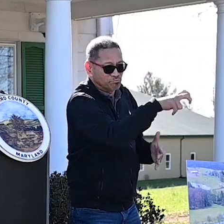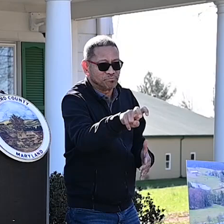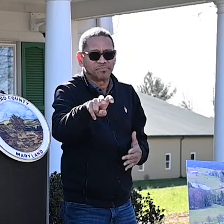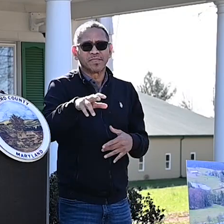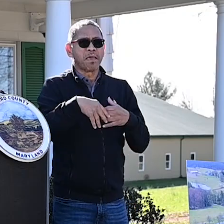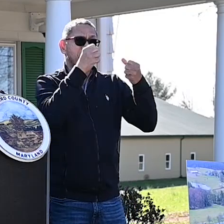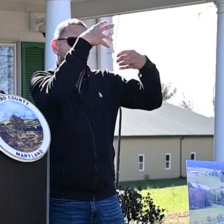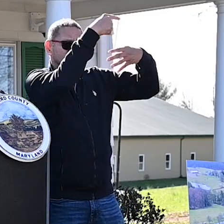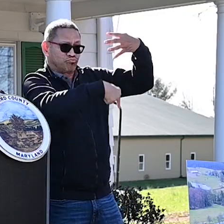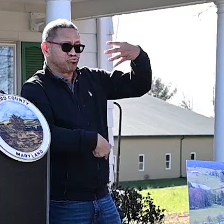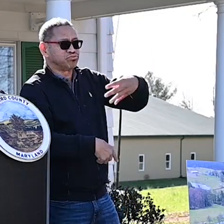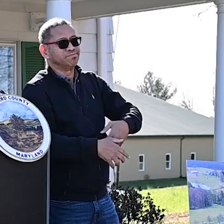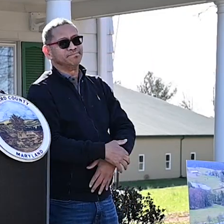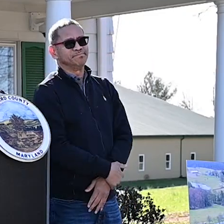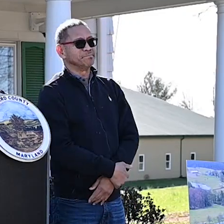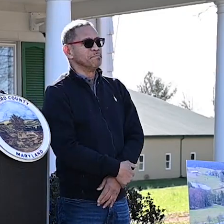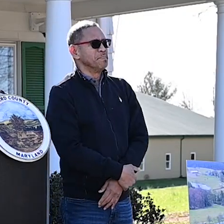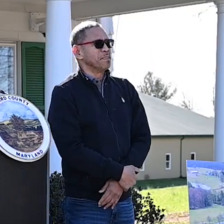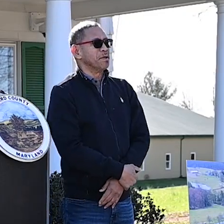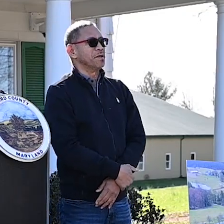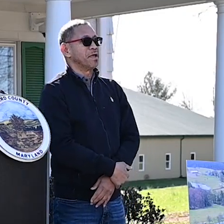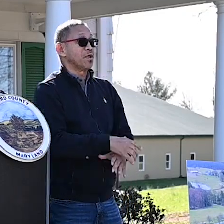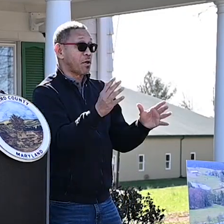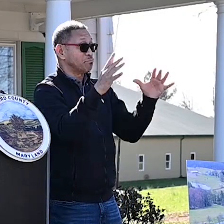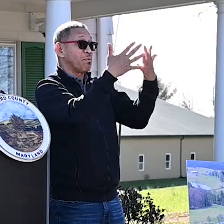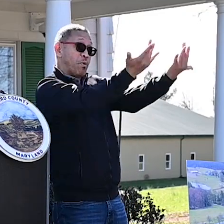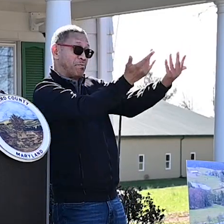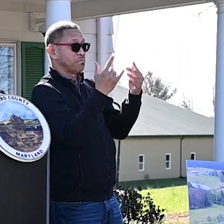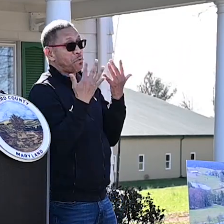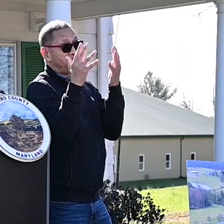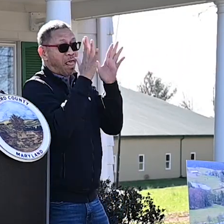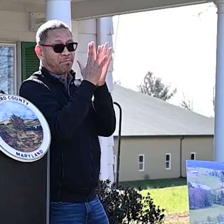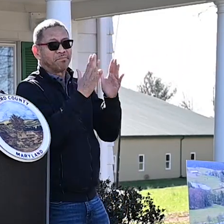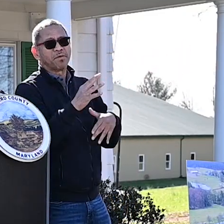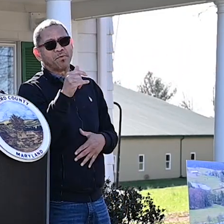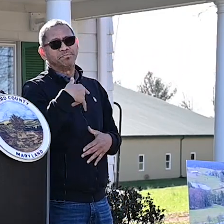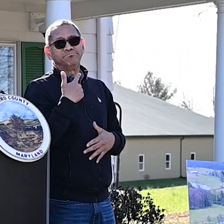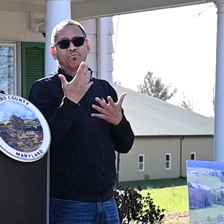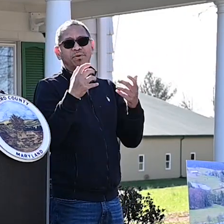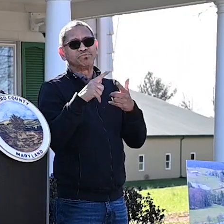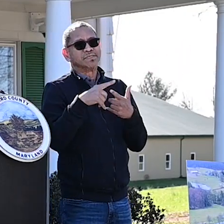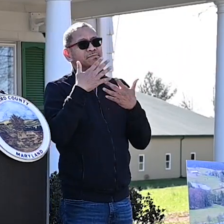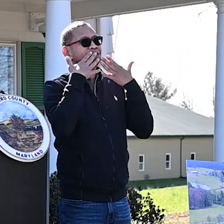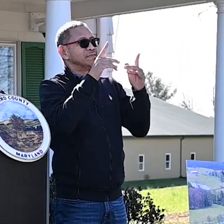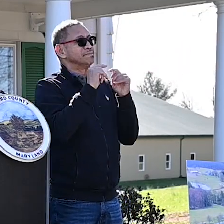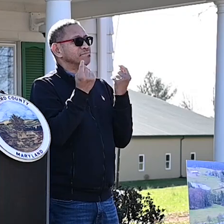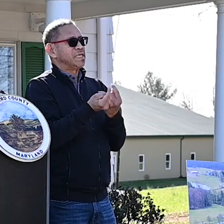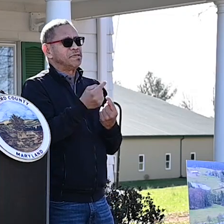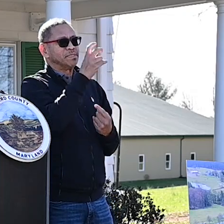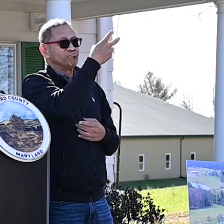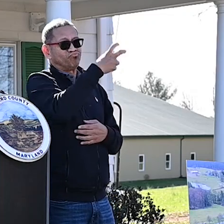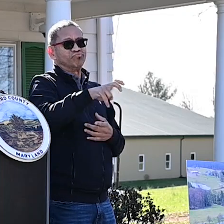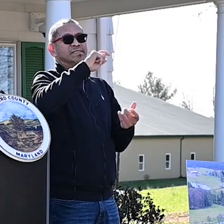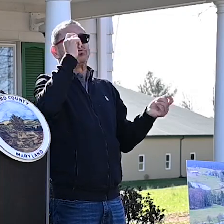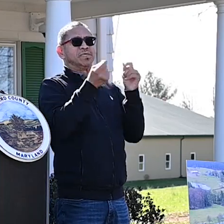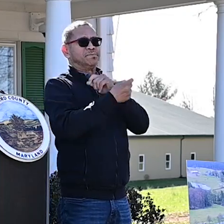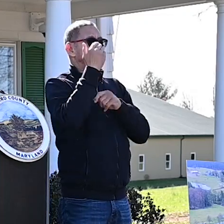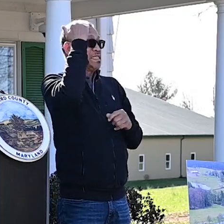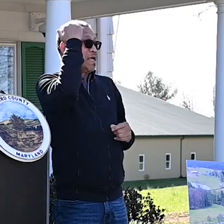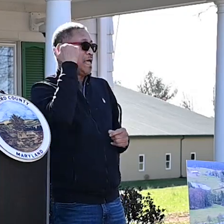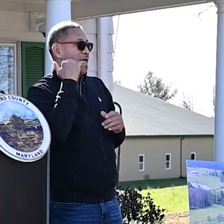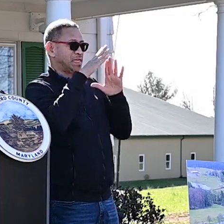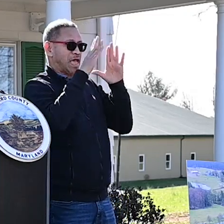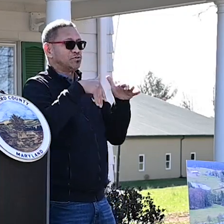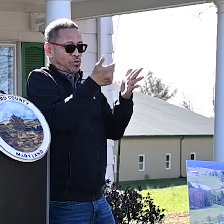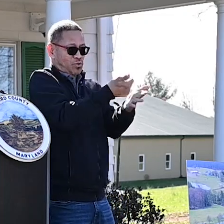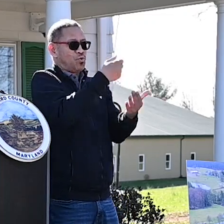There's a lot of thank yous here. We might want to clap for them all. I would like to thank the team that transformed the Hebb House into the new